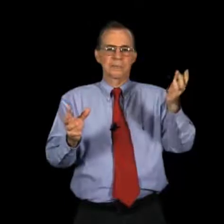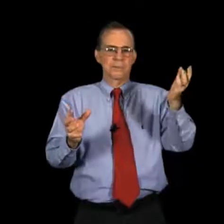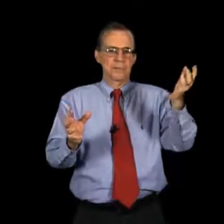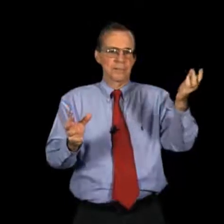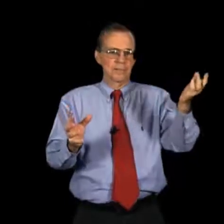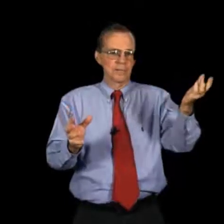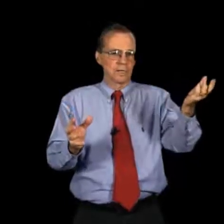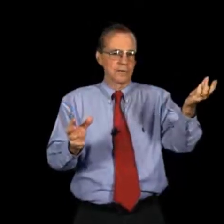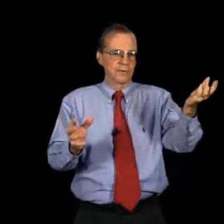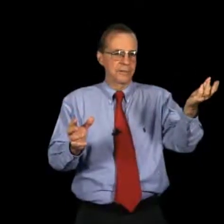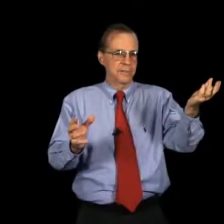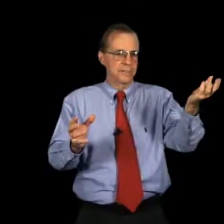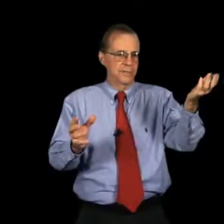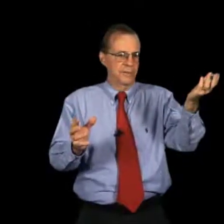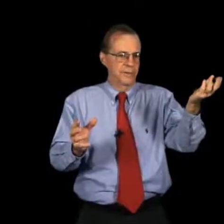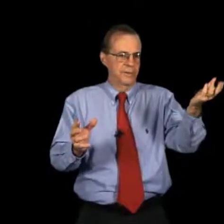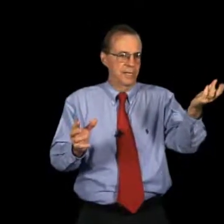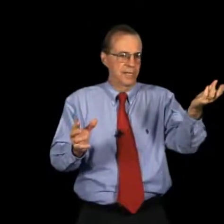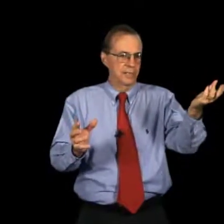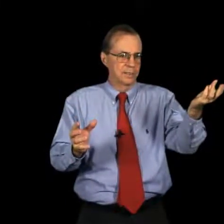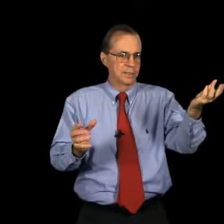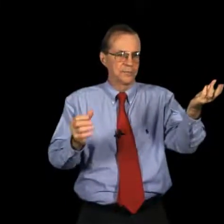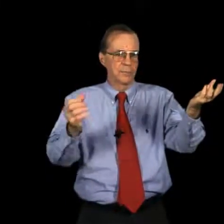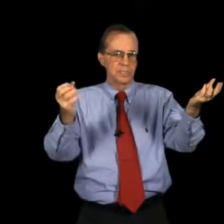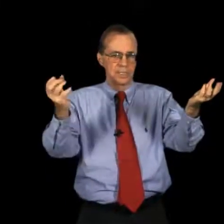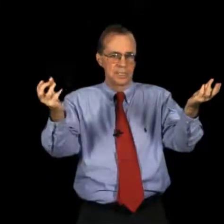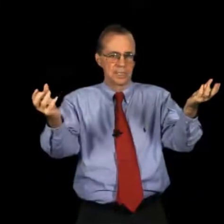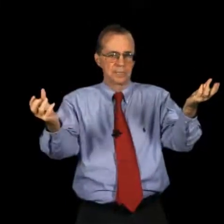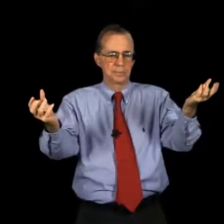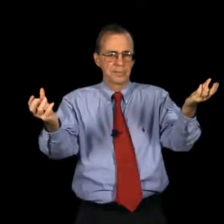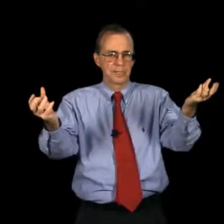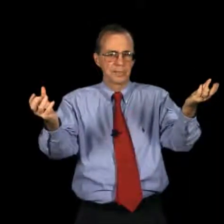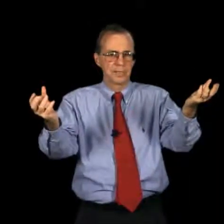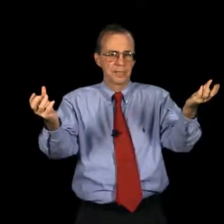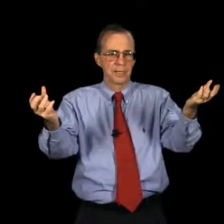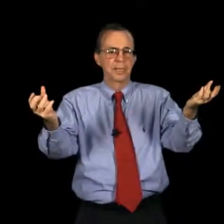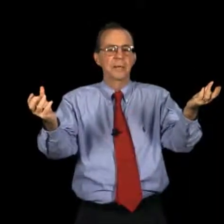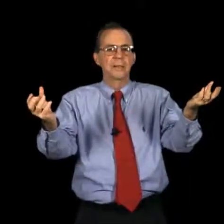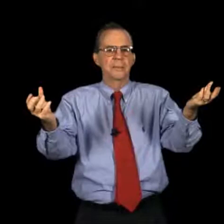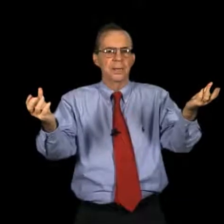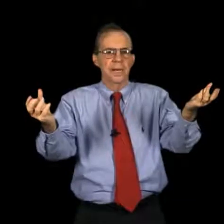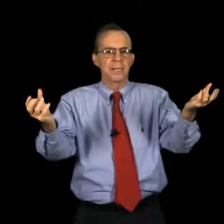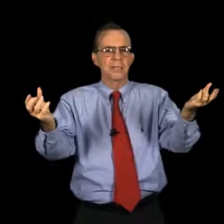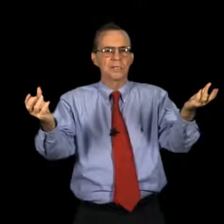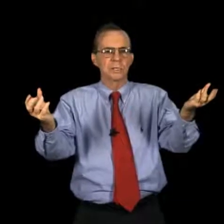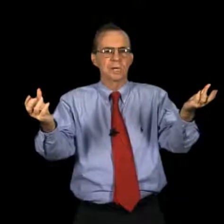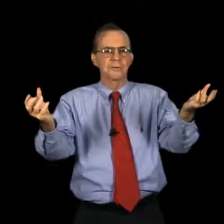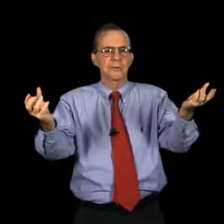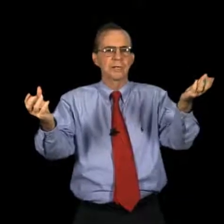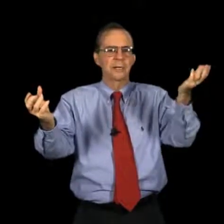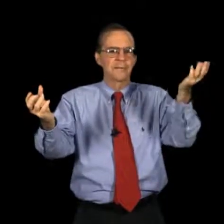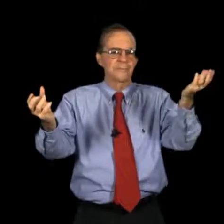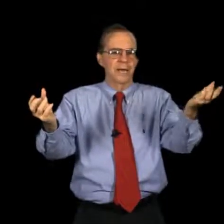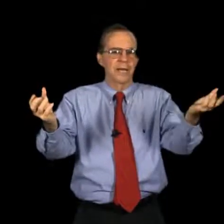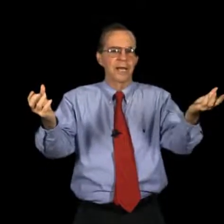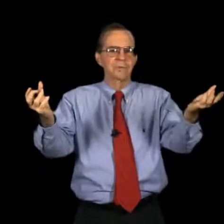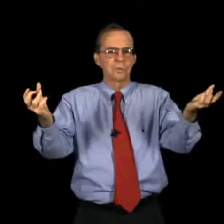the pot is offering us $50 for our $10 bet, the pot is offering 5 to